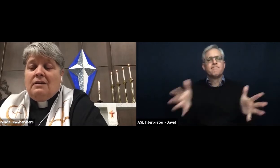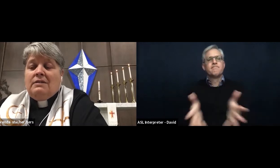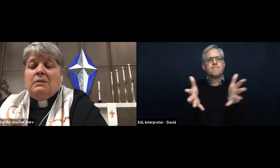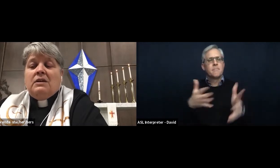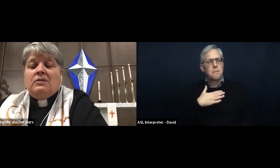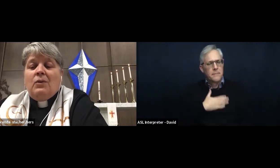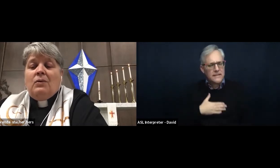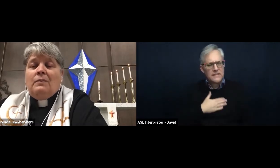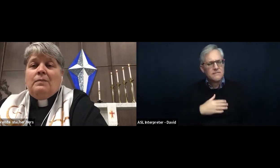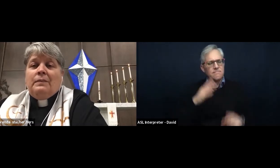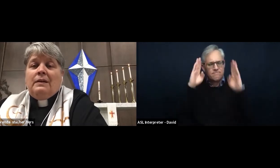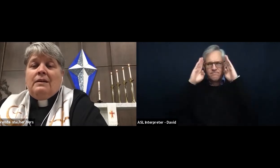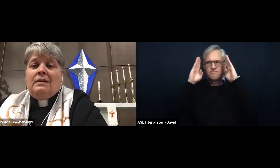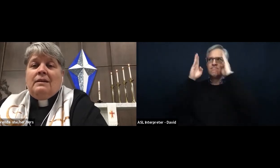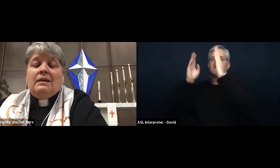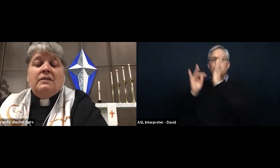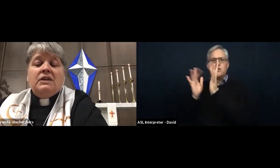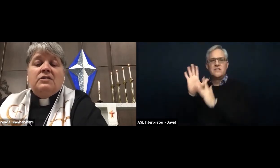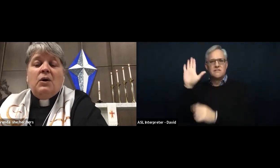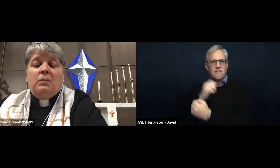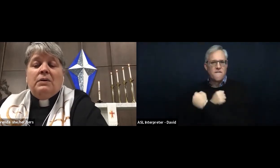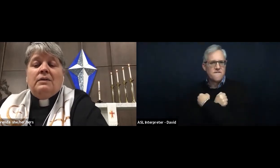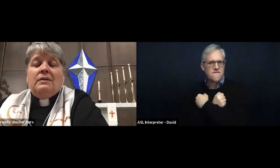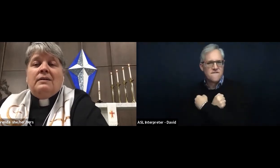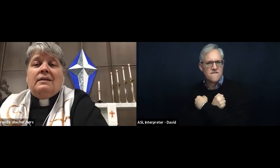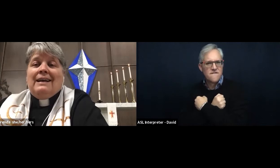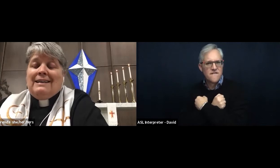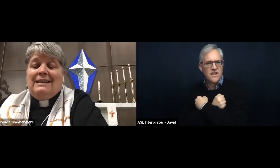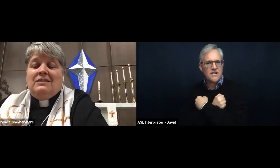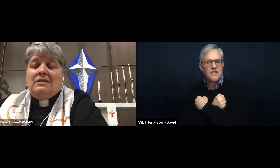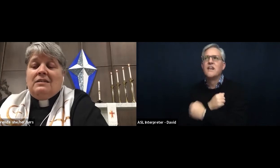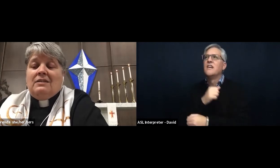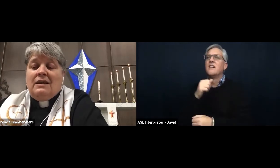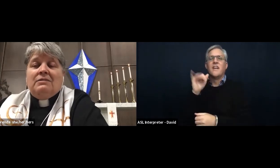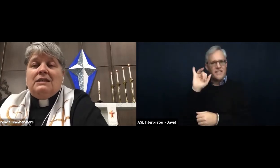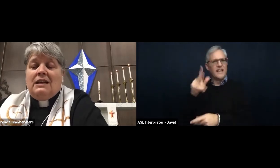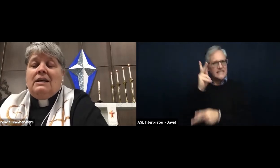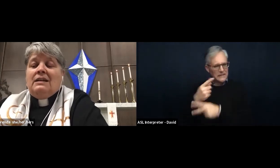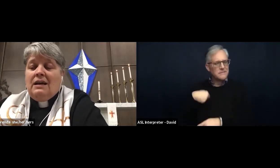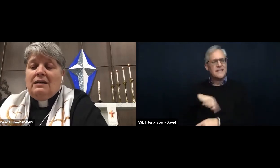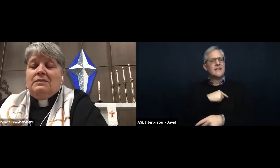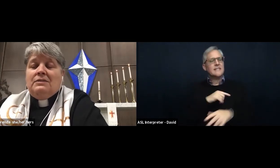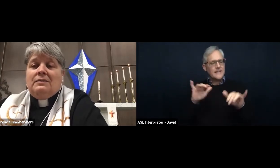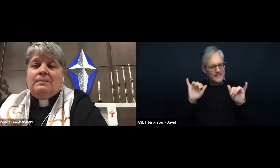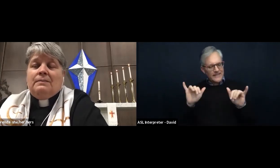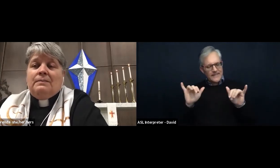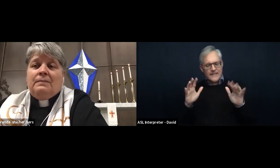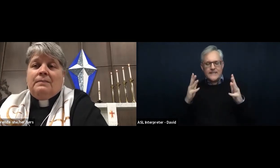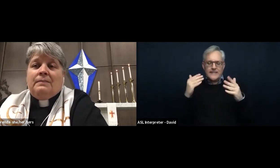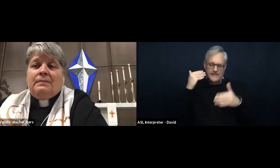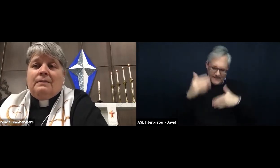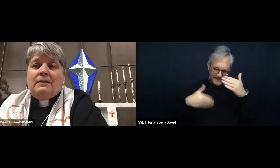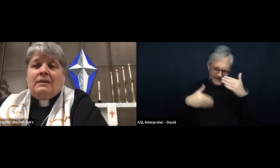This love keeps us whole. It gives us hope, and it leads us in our everyday lives.